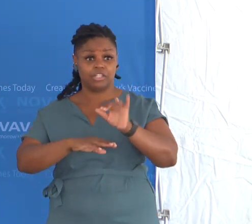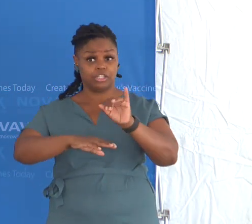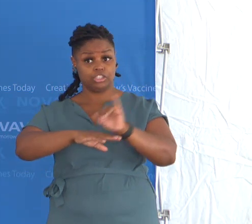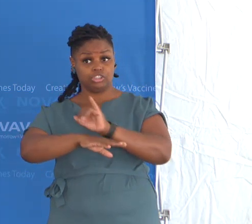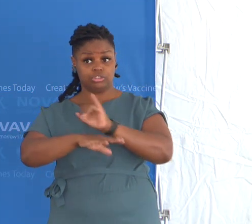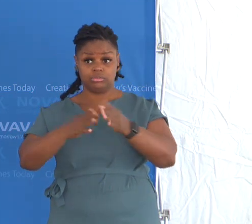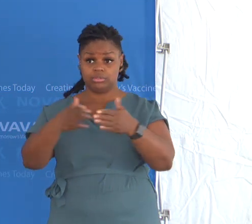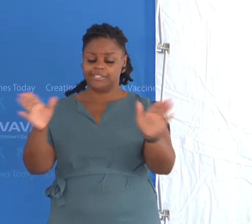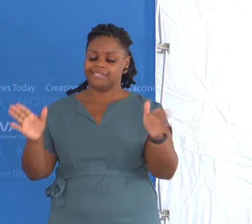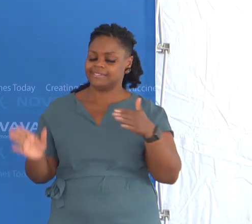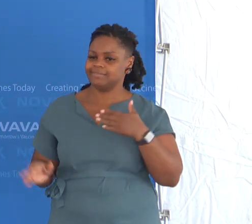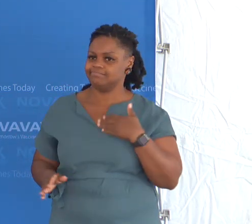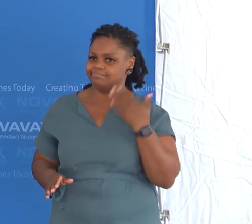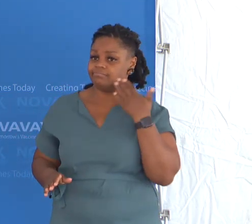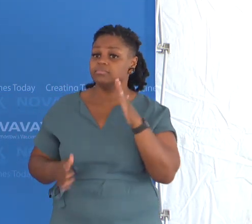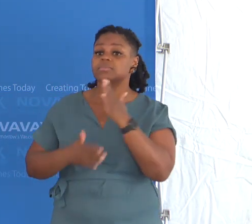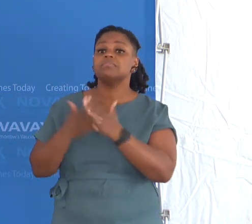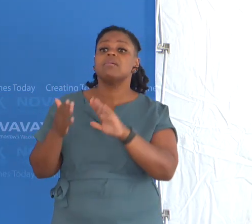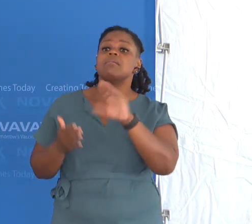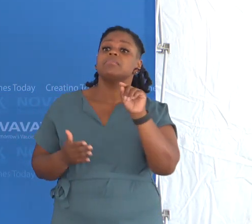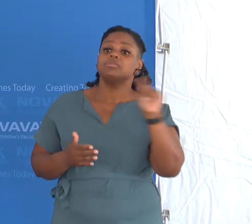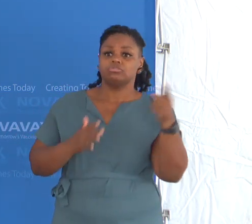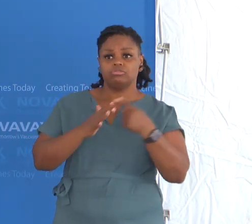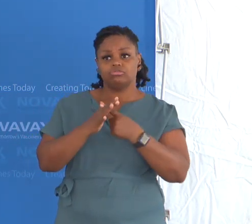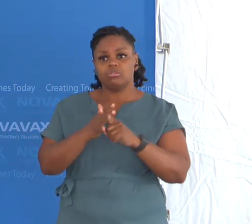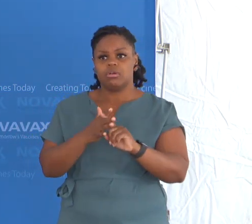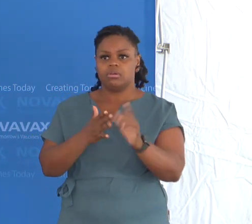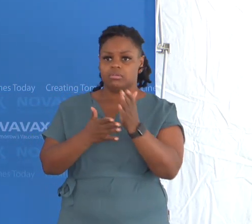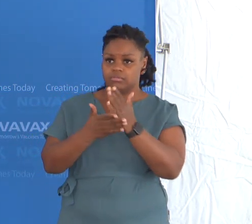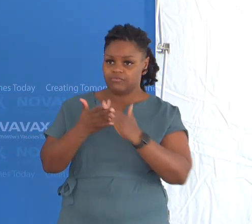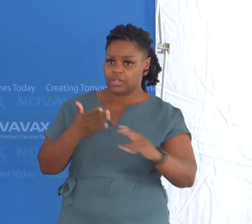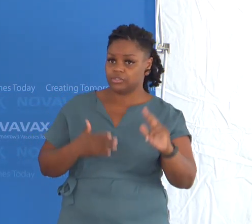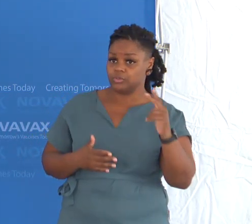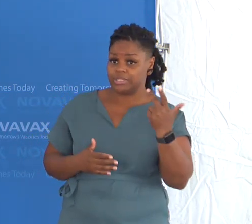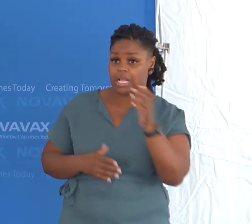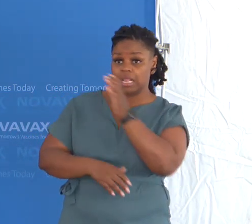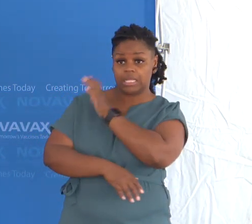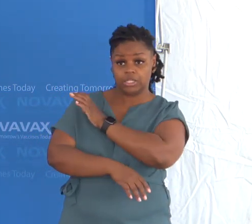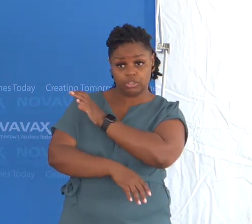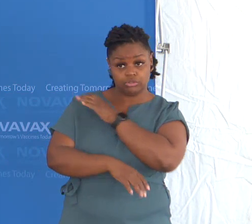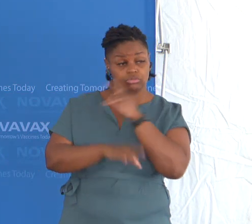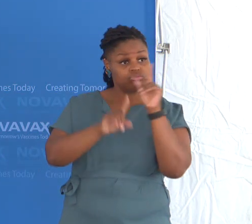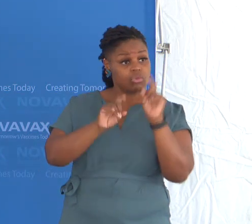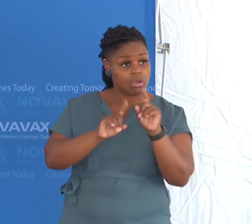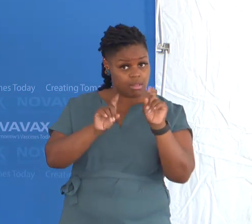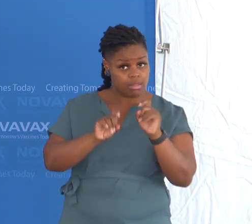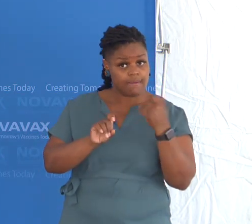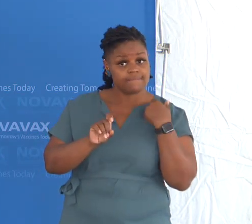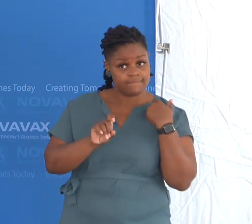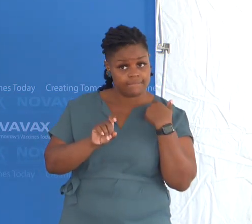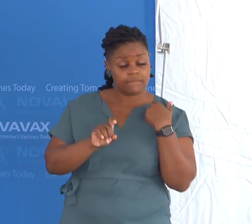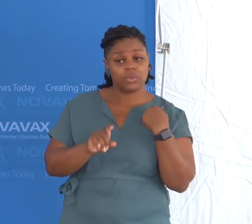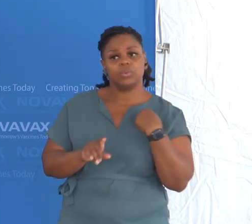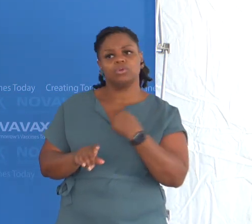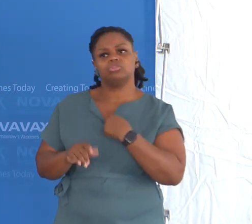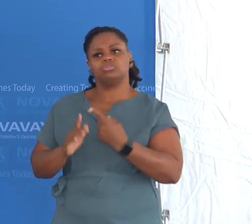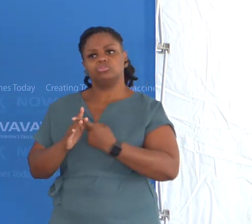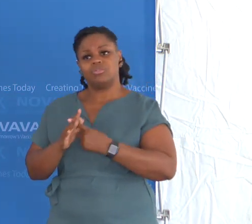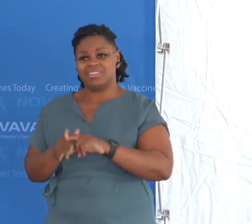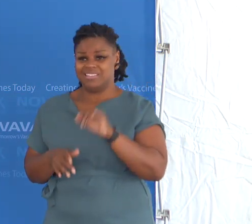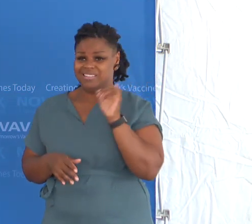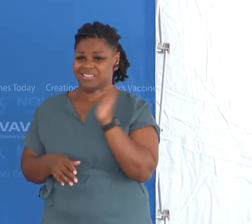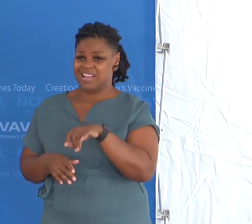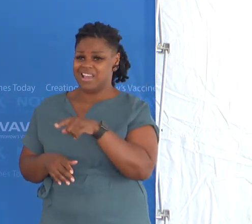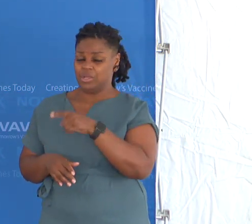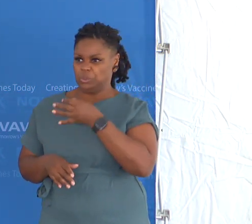started phase 3 clinical trials earlier than others. We are about to start our phase 3 clinical trials. We're about to start, as I mentioned, 3 of